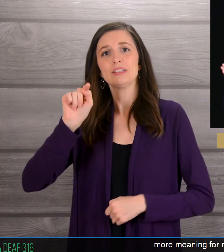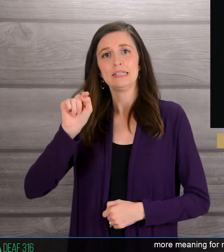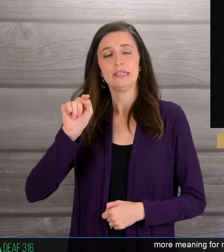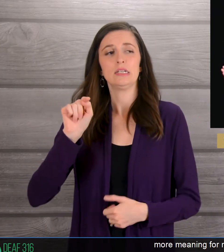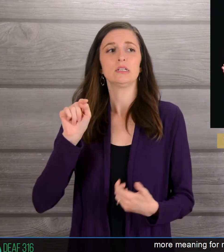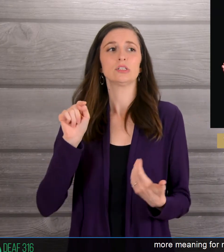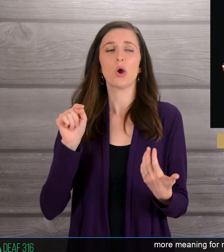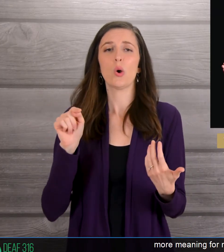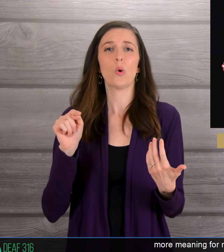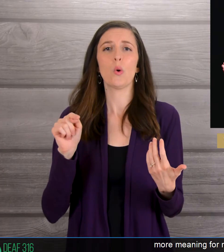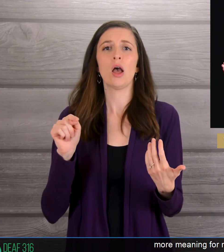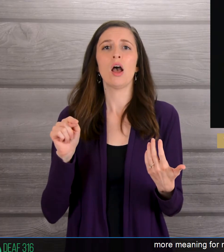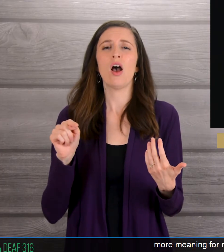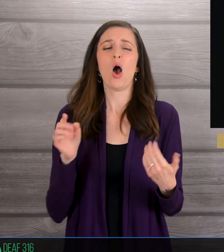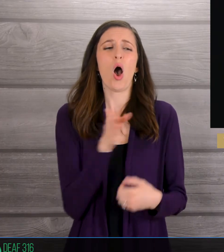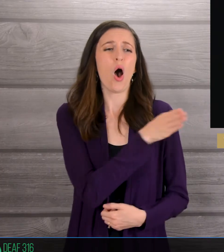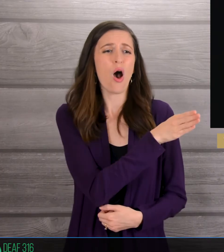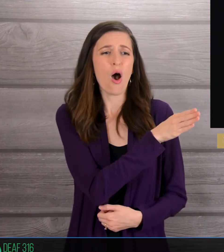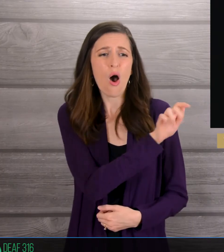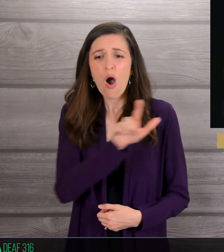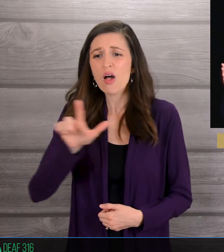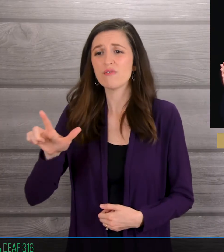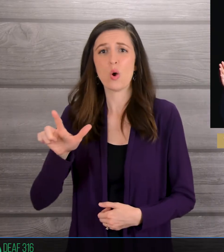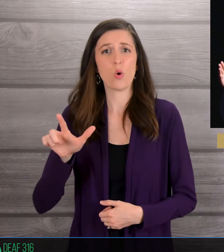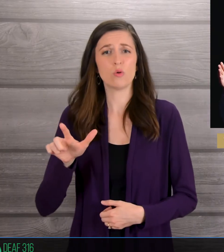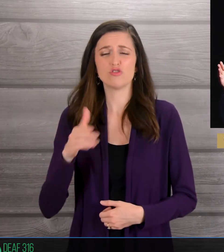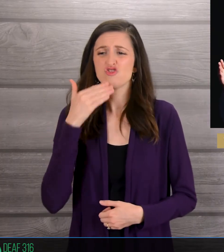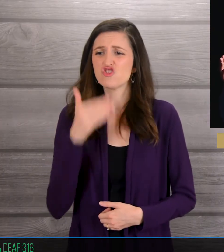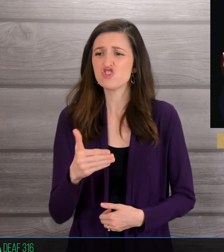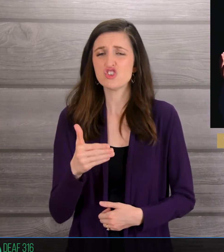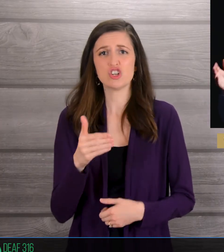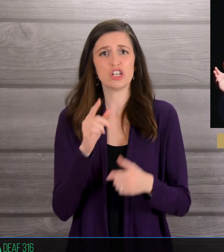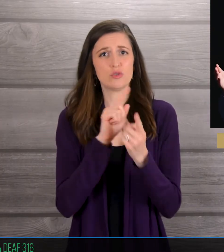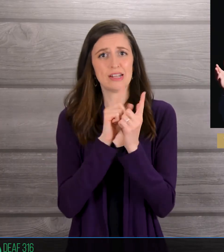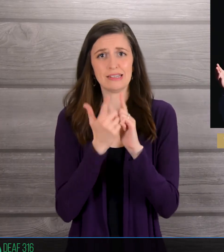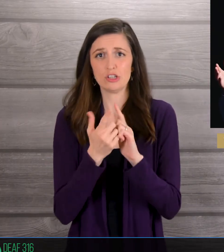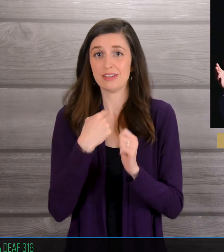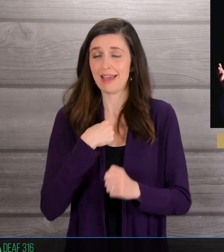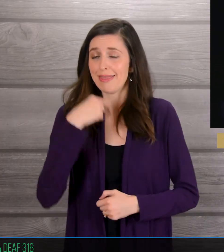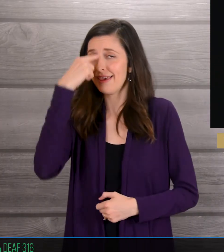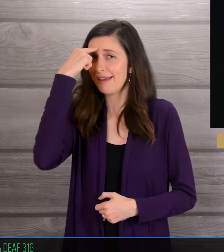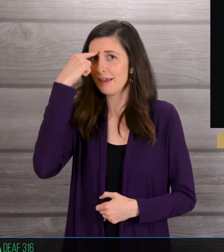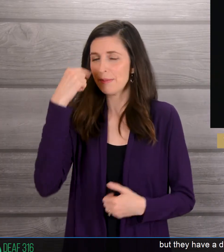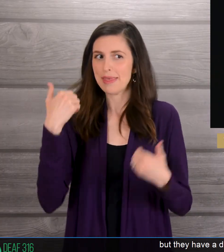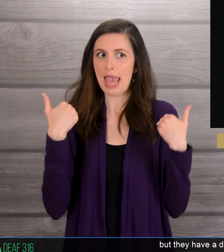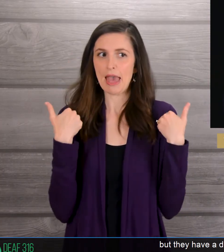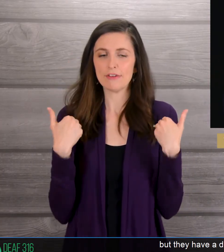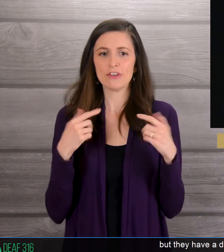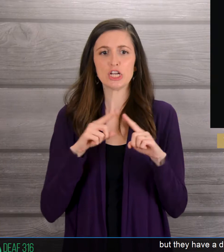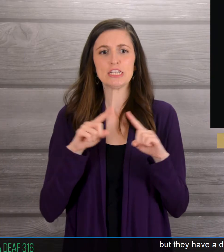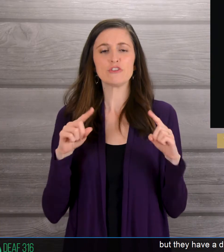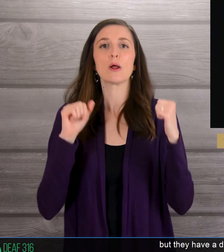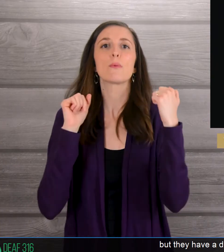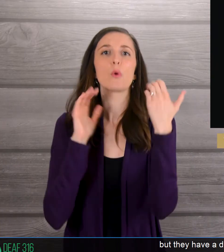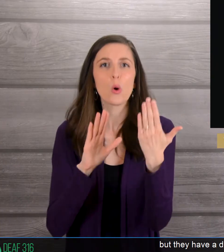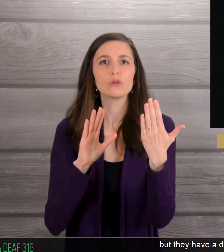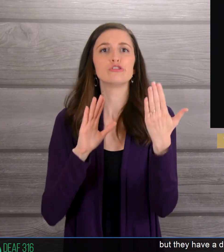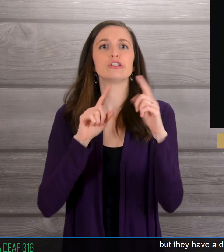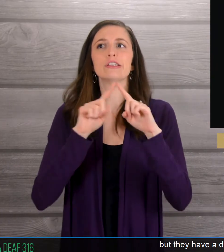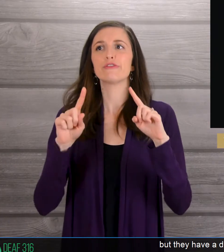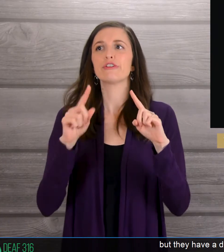meaning, the New Living Translation. Now, all those translations I mentioned, I think, are good translations, but they have a